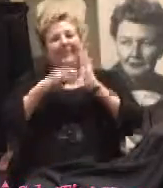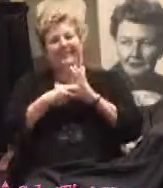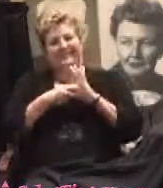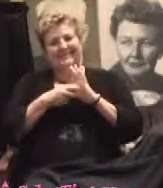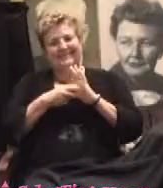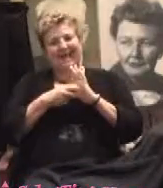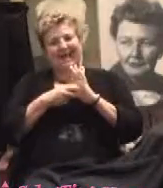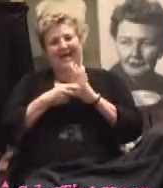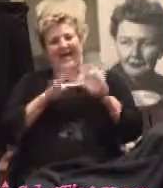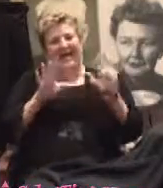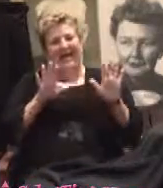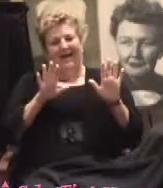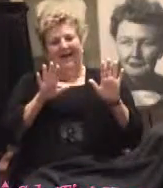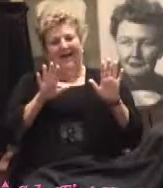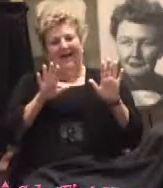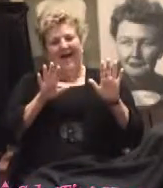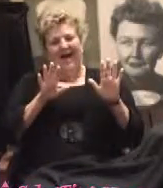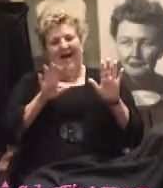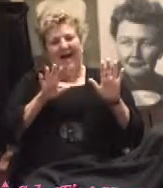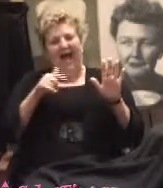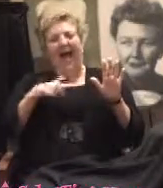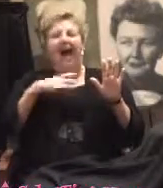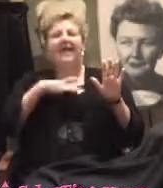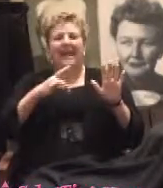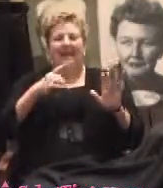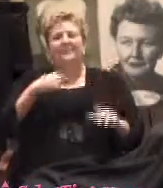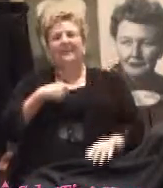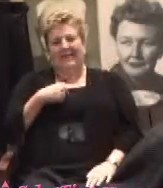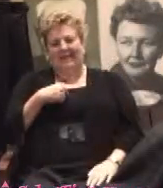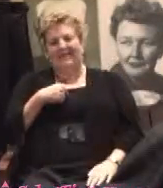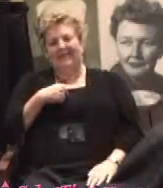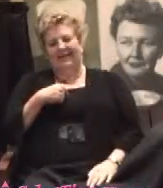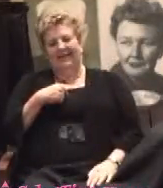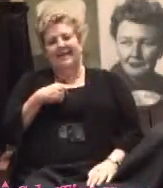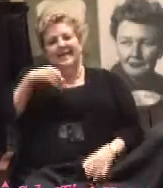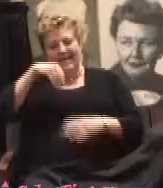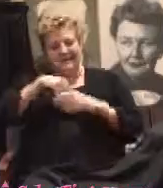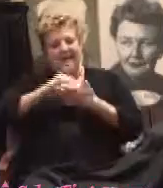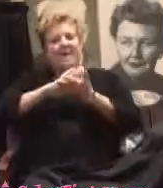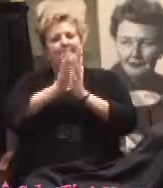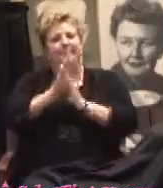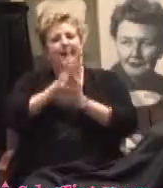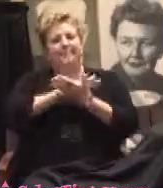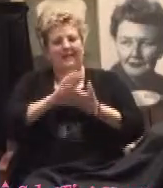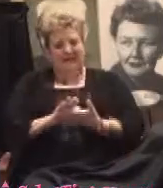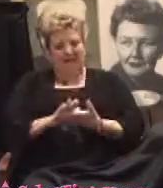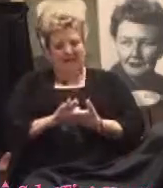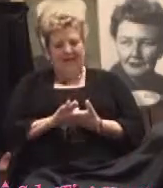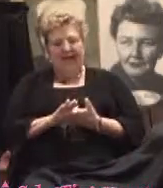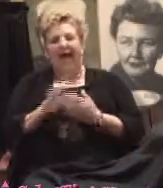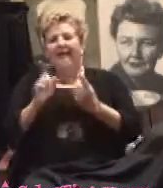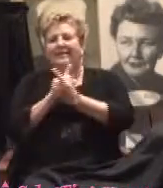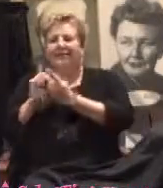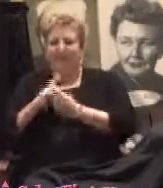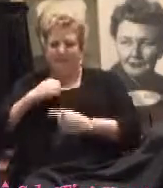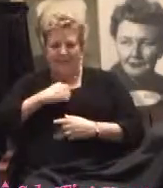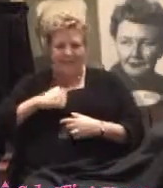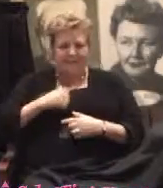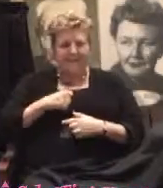I liked me. I liked me. I was getting clean inside. I was going on panels. I did the amends. I paid all the tens of